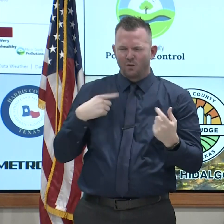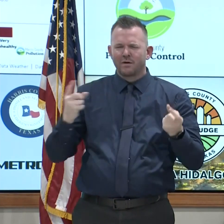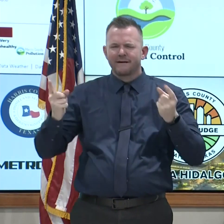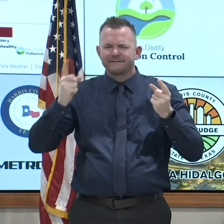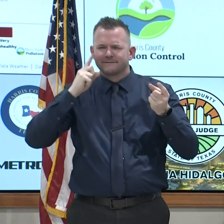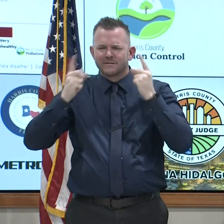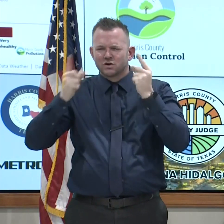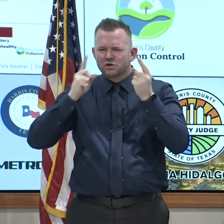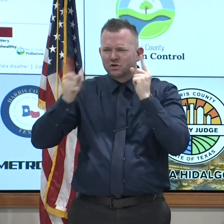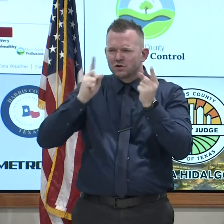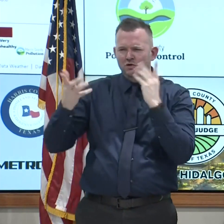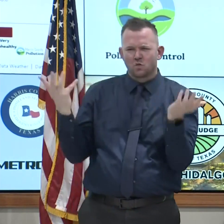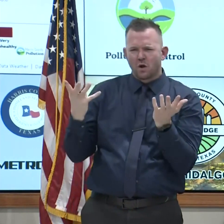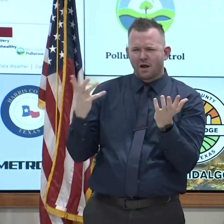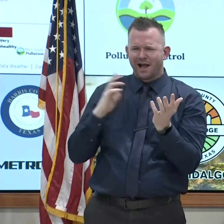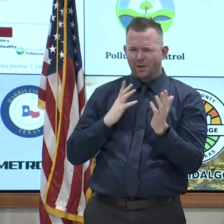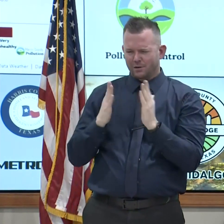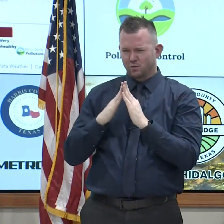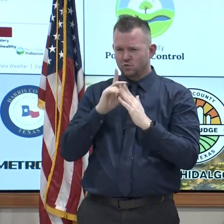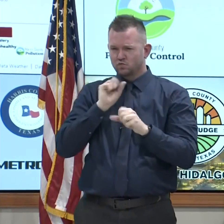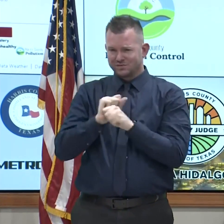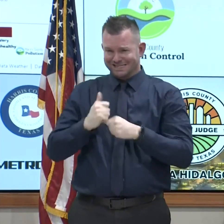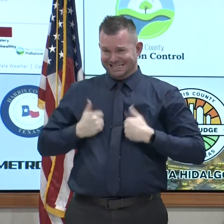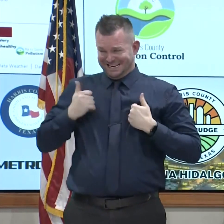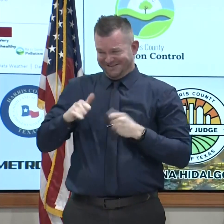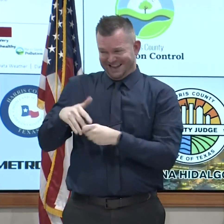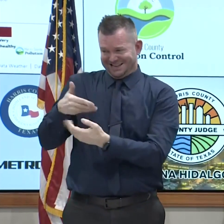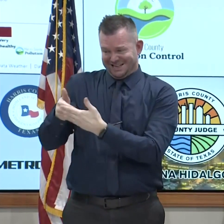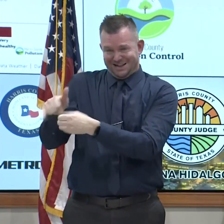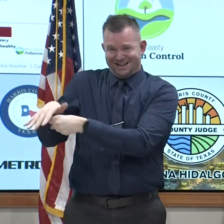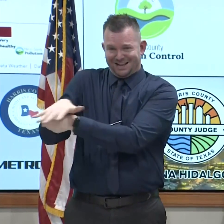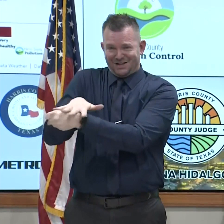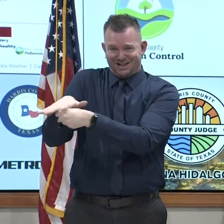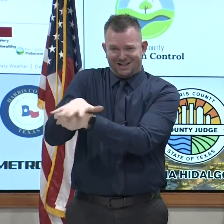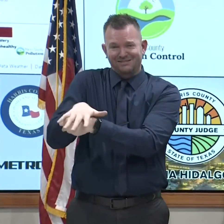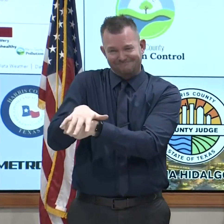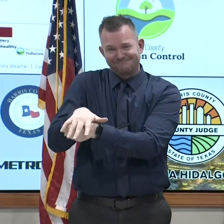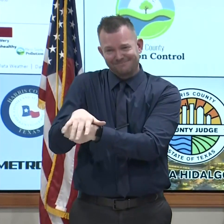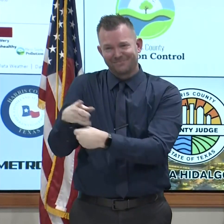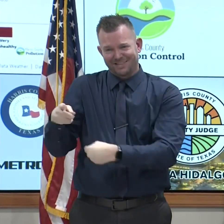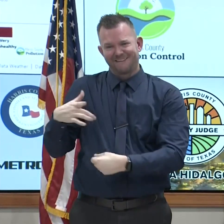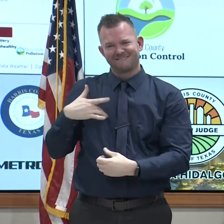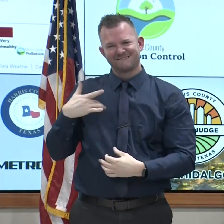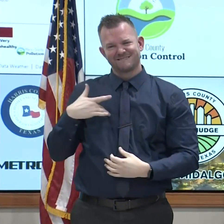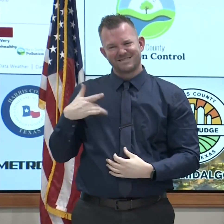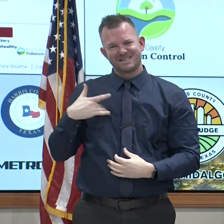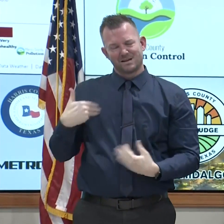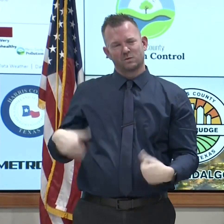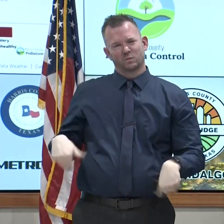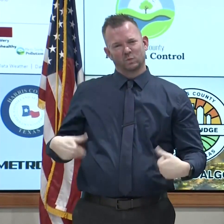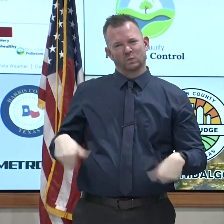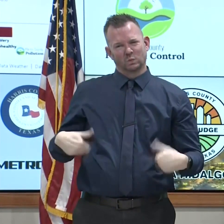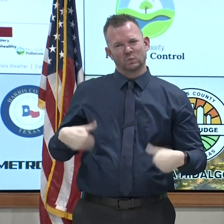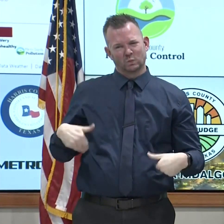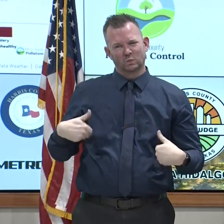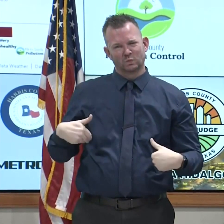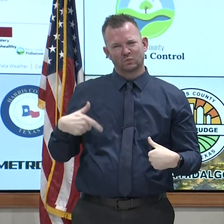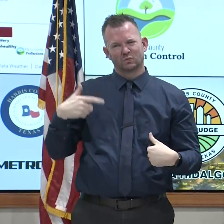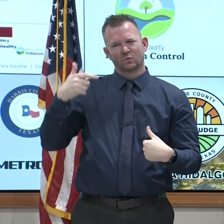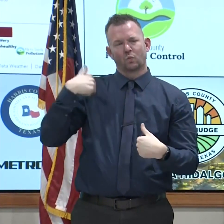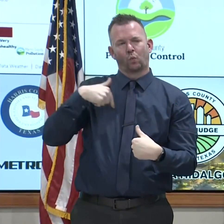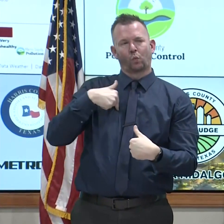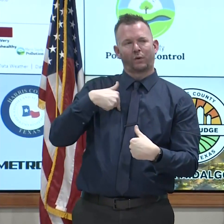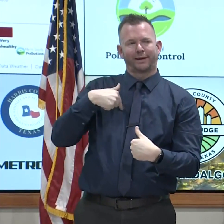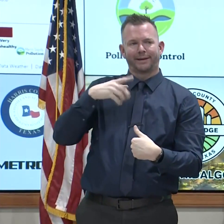in neighborhoods that live in the shadow of industry, is that they feel in some ways that we've forgotten that they also deserve a